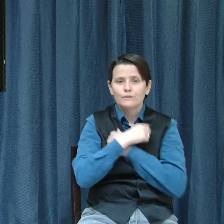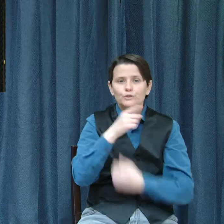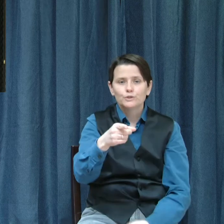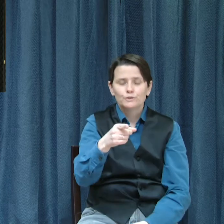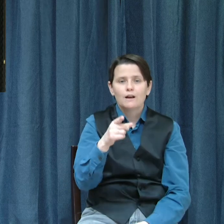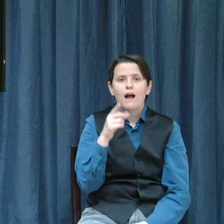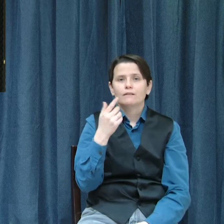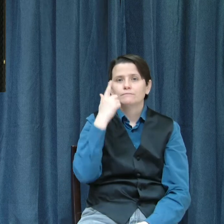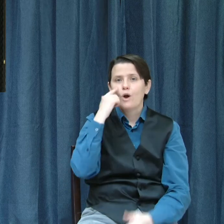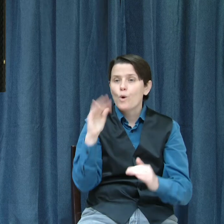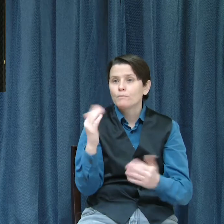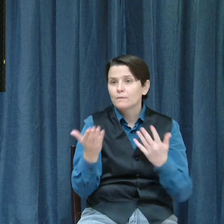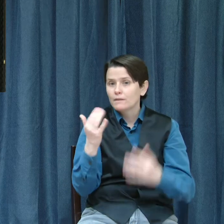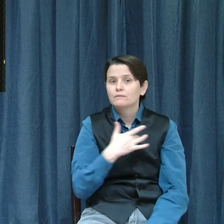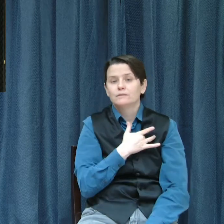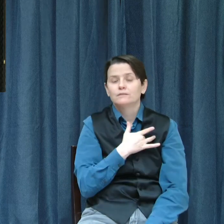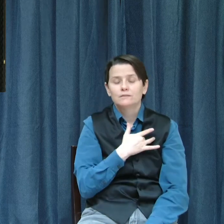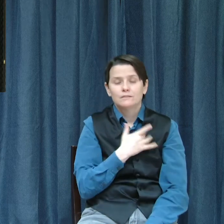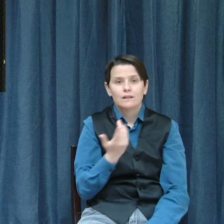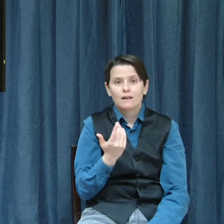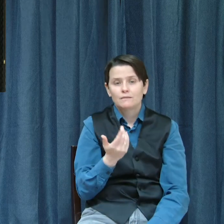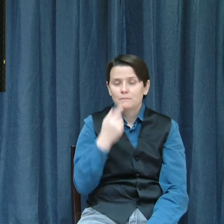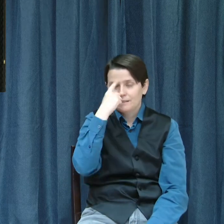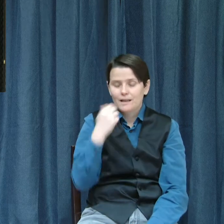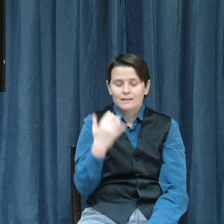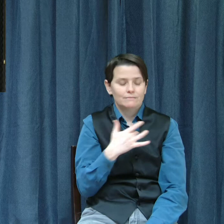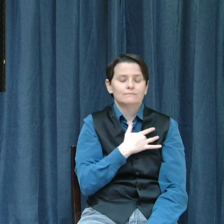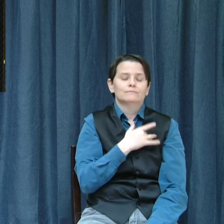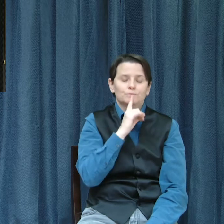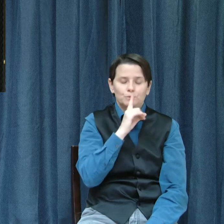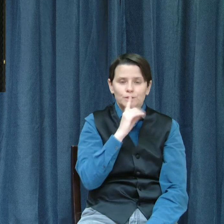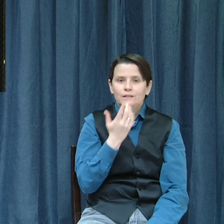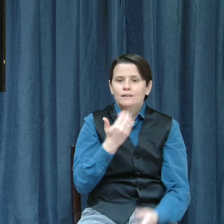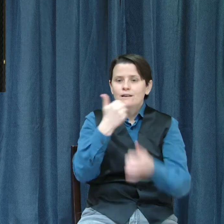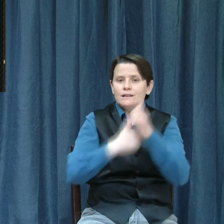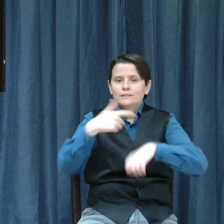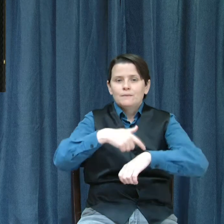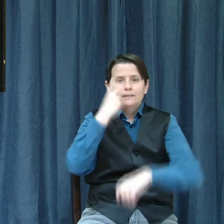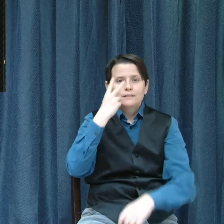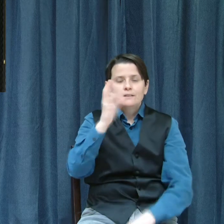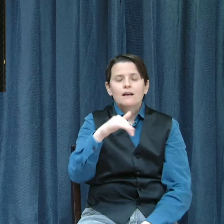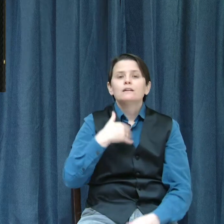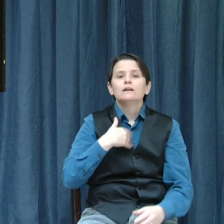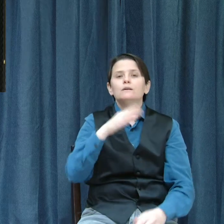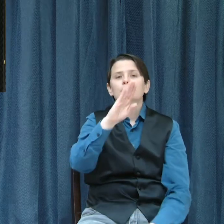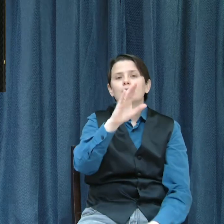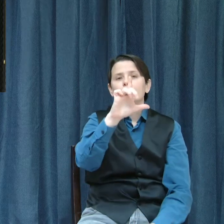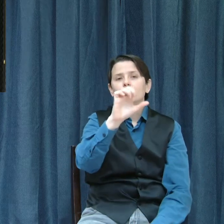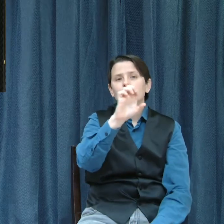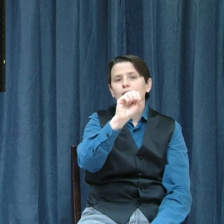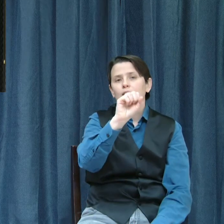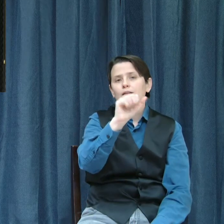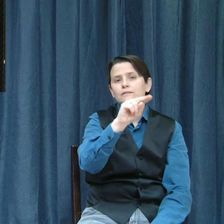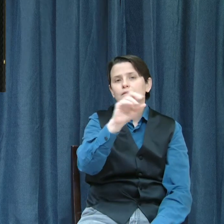it. Lessons in Truth, of course, is one of our basic Unity textbooks and something that we've had with